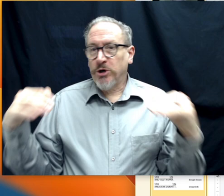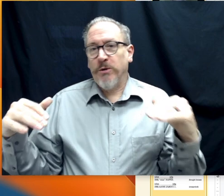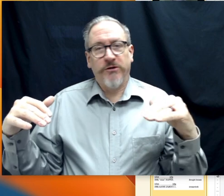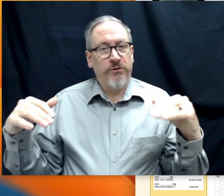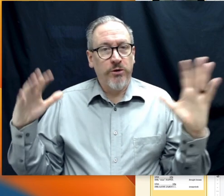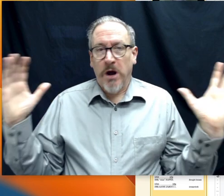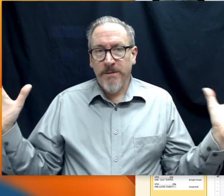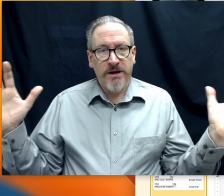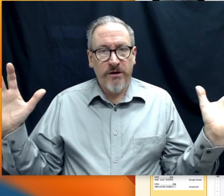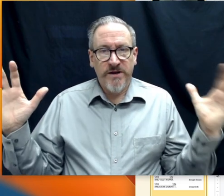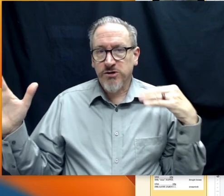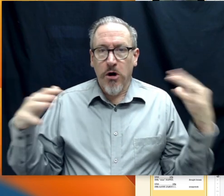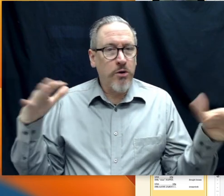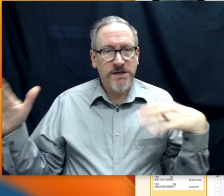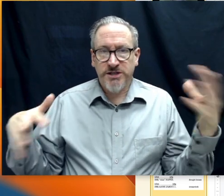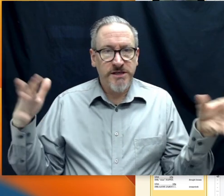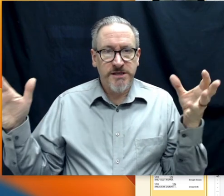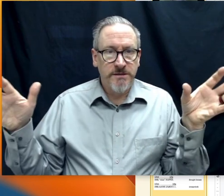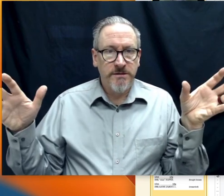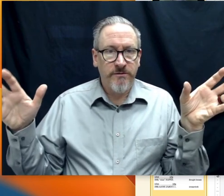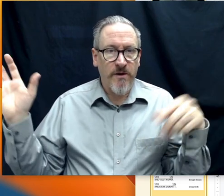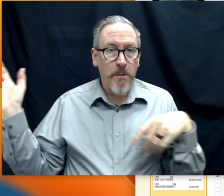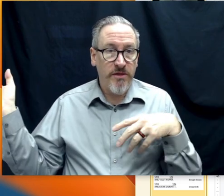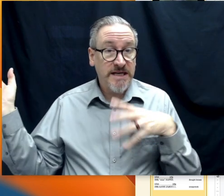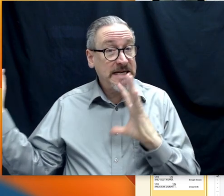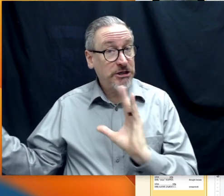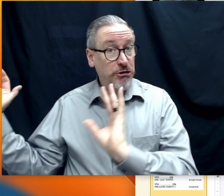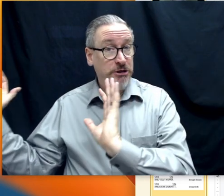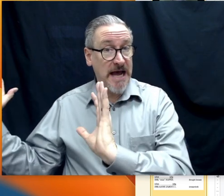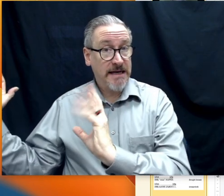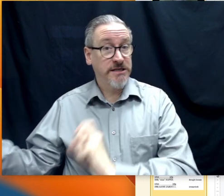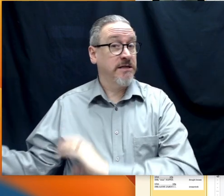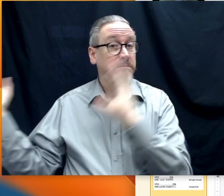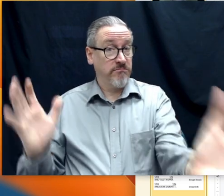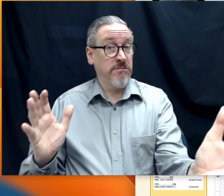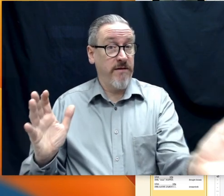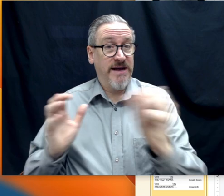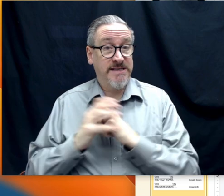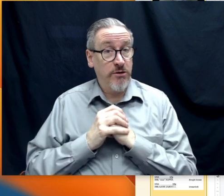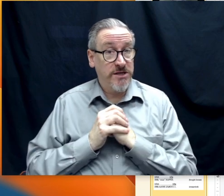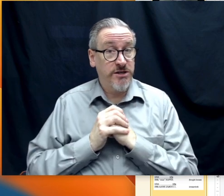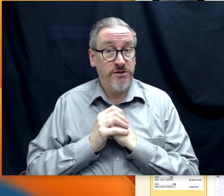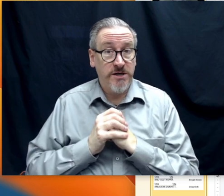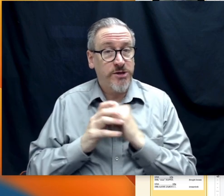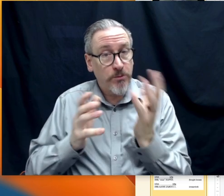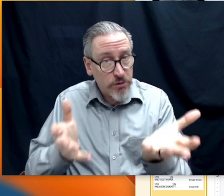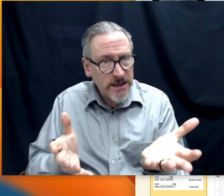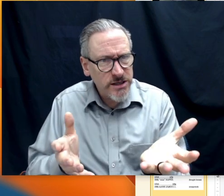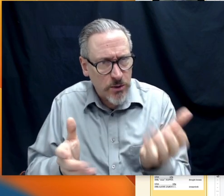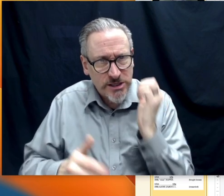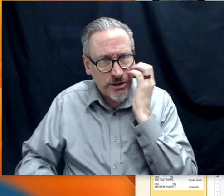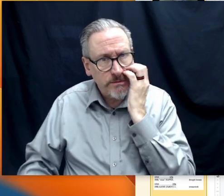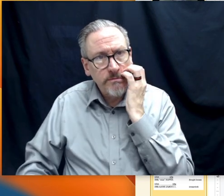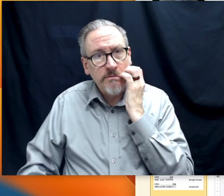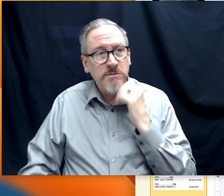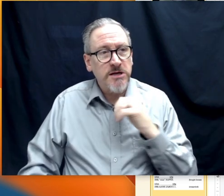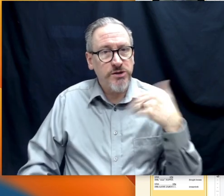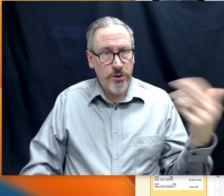So we're going through, these are all questions from the teacher text of asking questions. So practice the